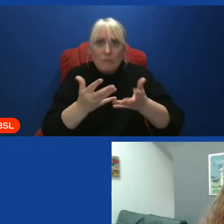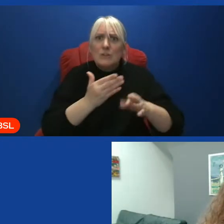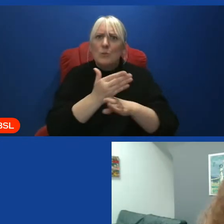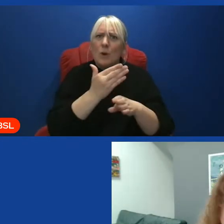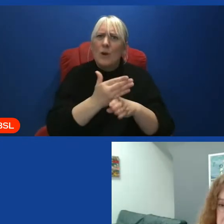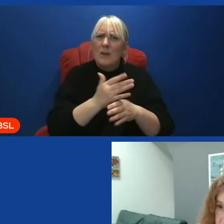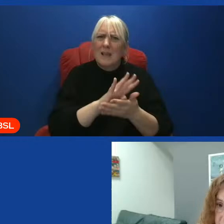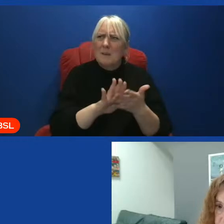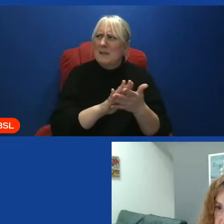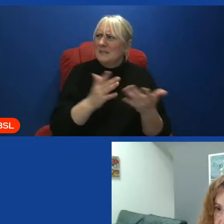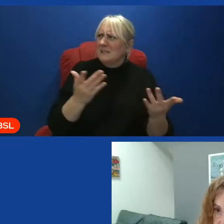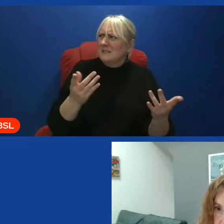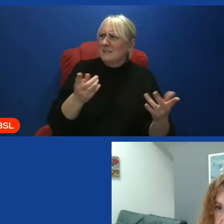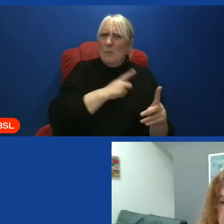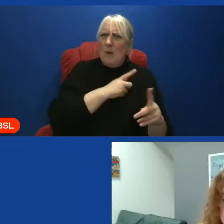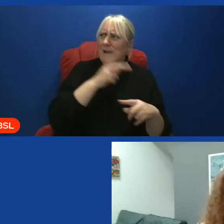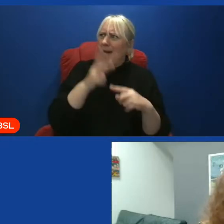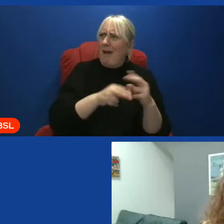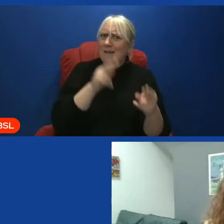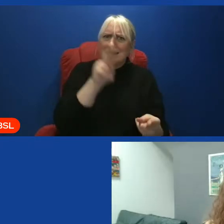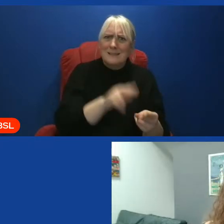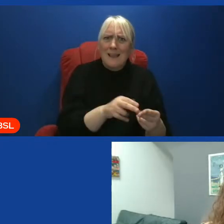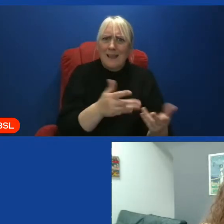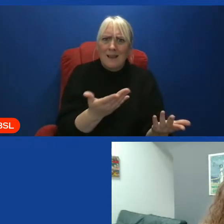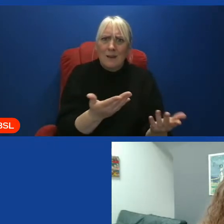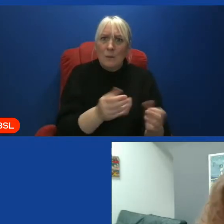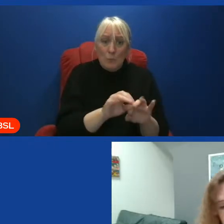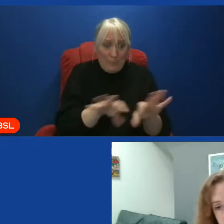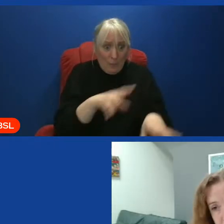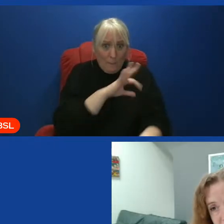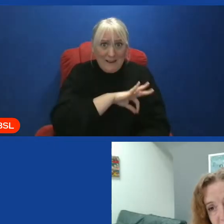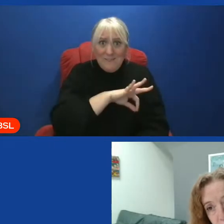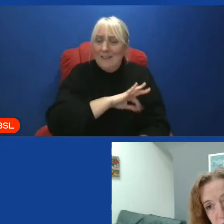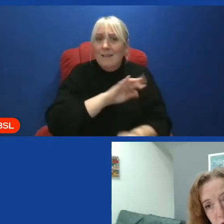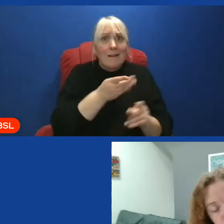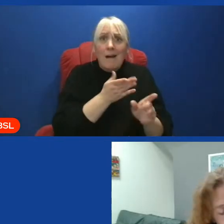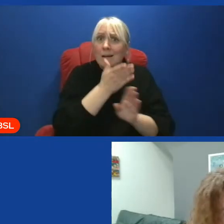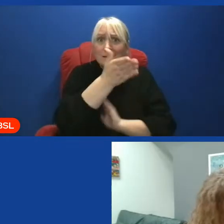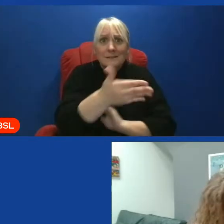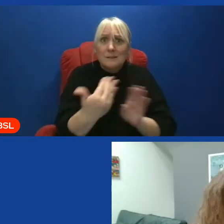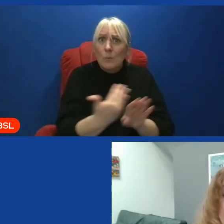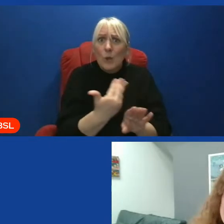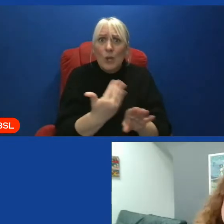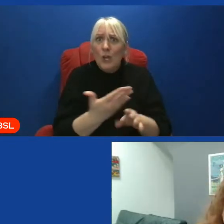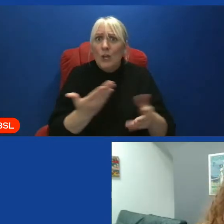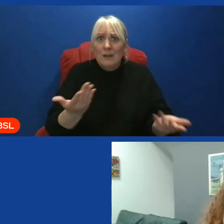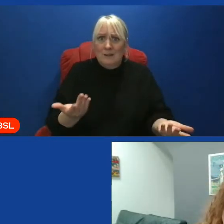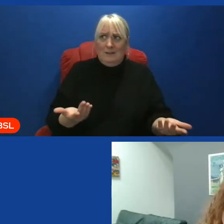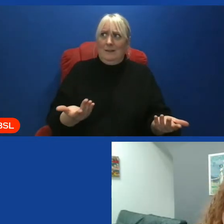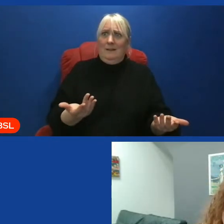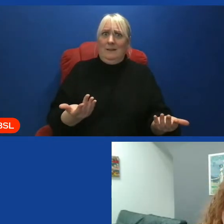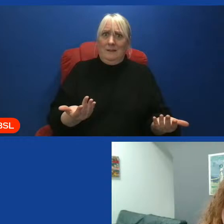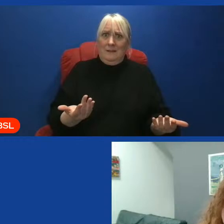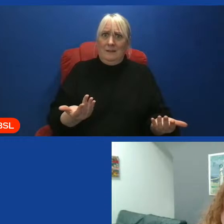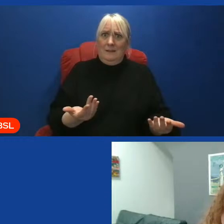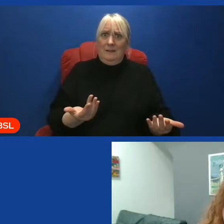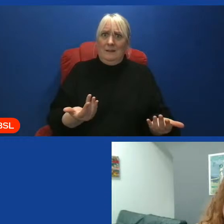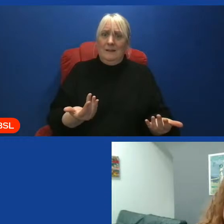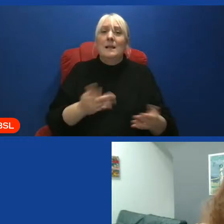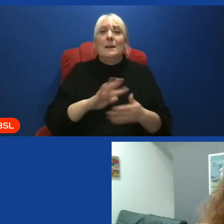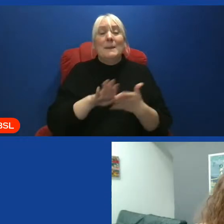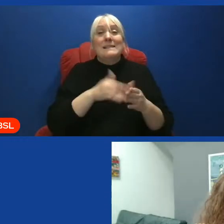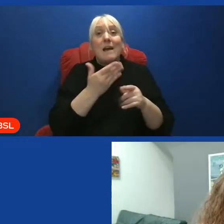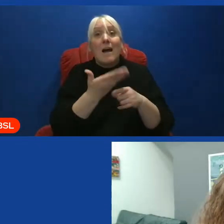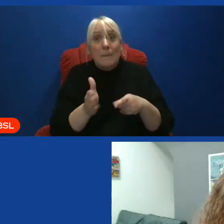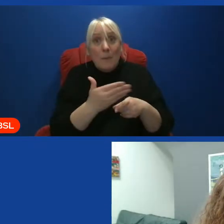false economy, isn't it? Because if you cut the ability to enable those people to work, then of course, in turn, unemployment goes up at the same